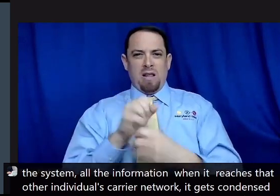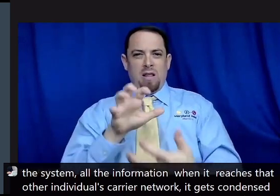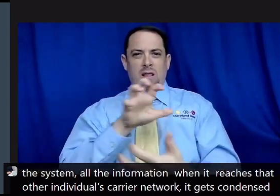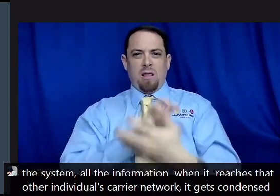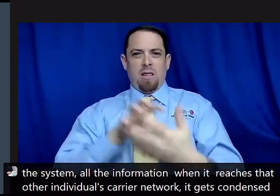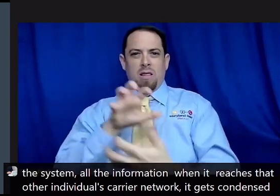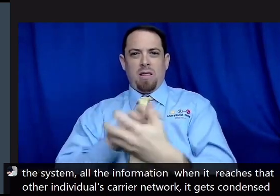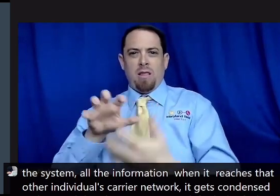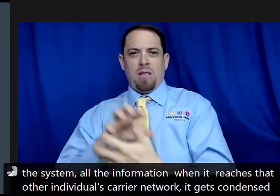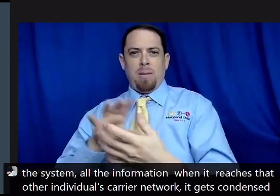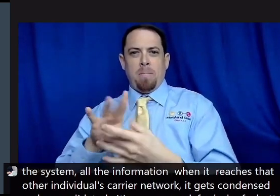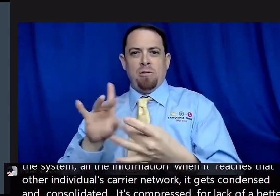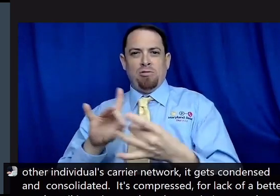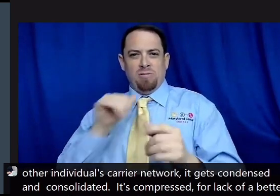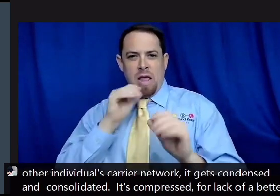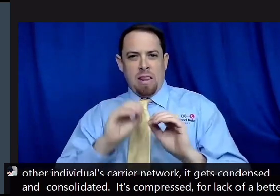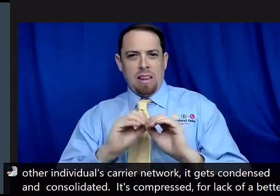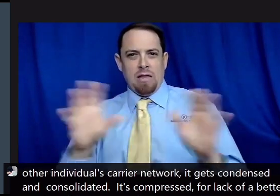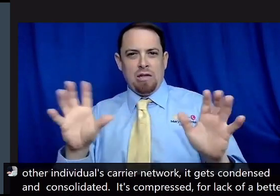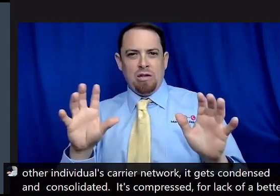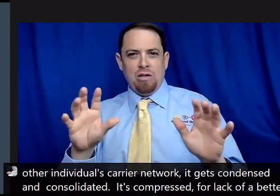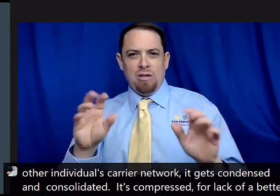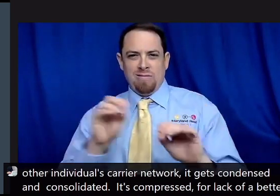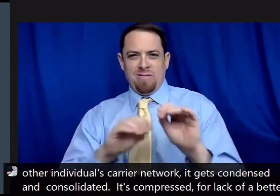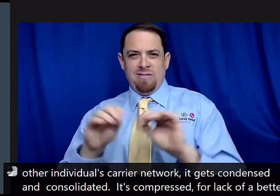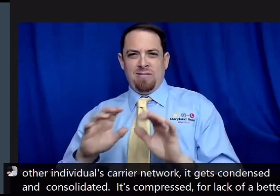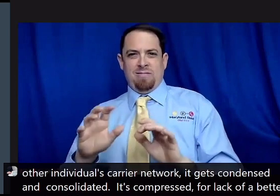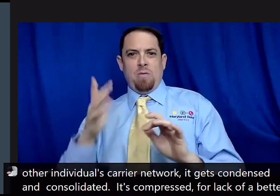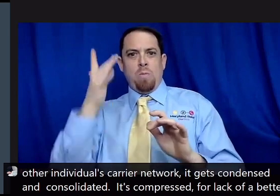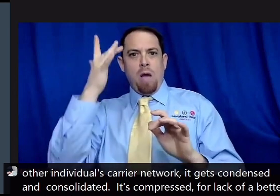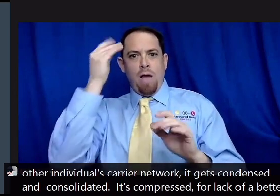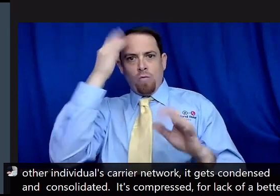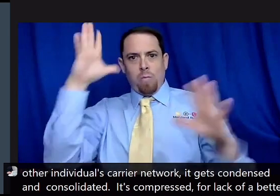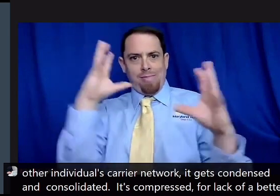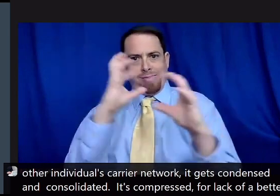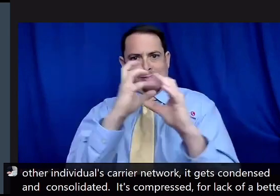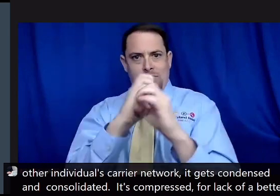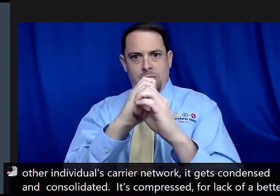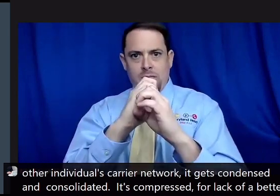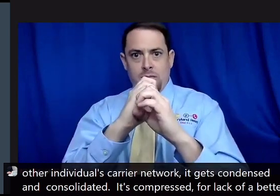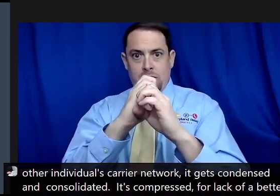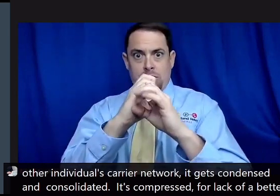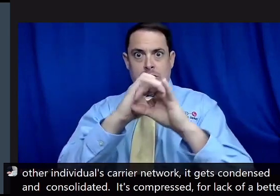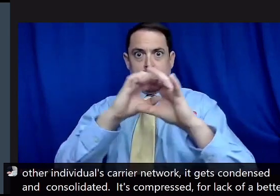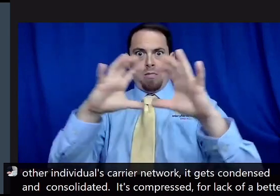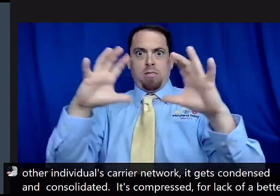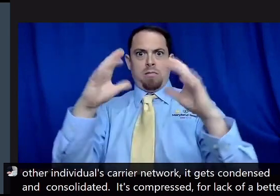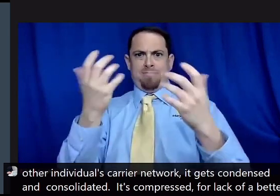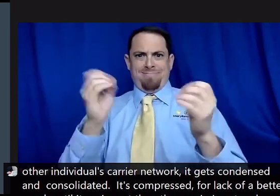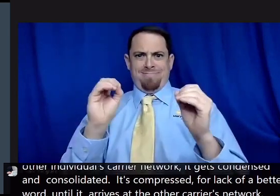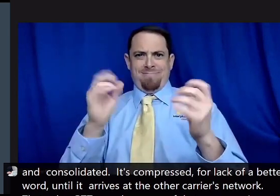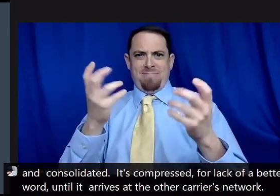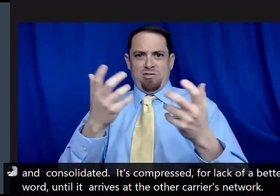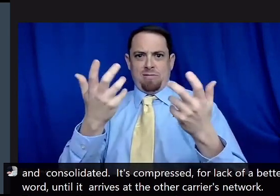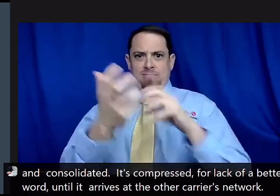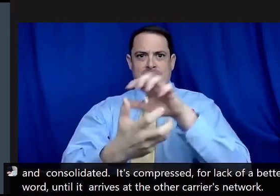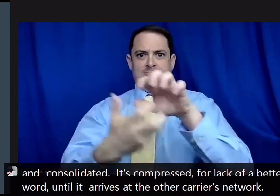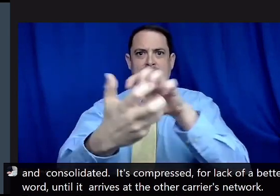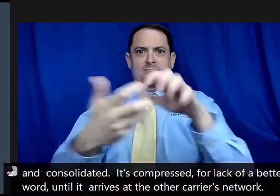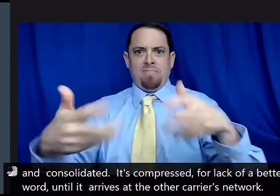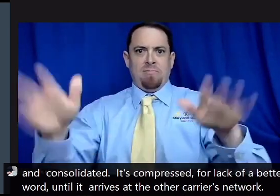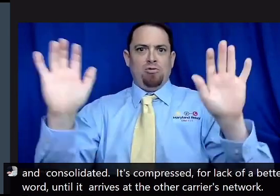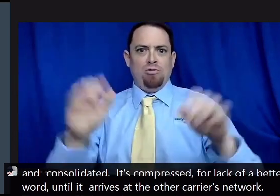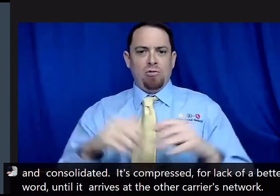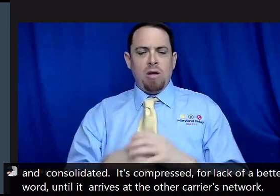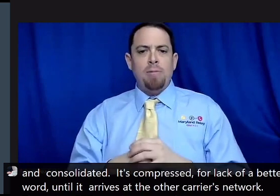That other RTT user, because of that compression, gets a garbled, unclear message, because